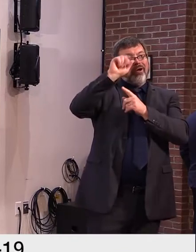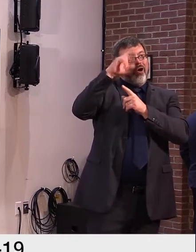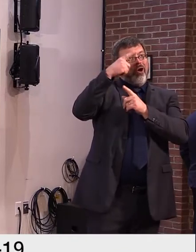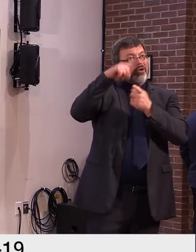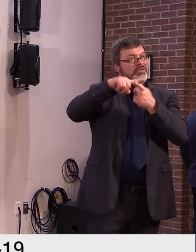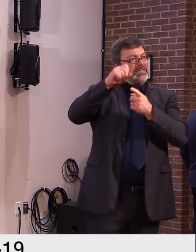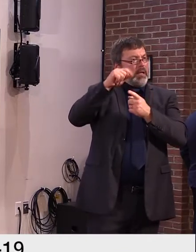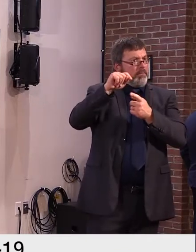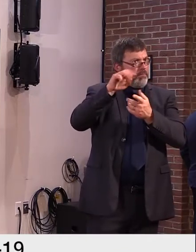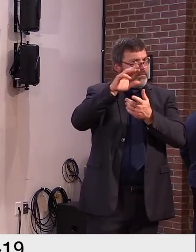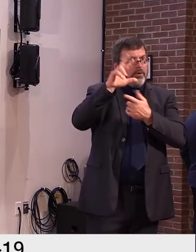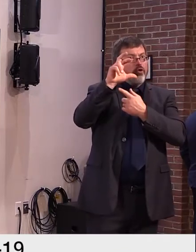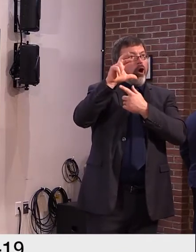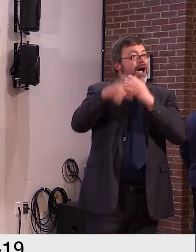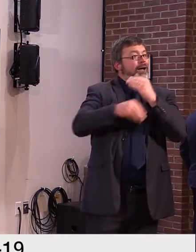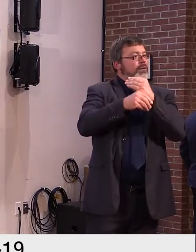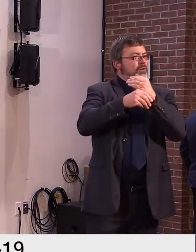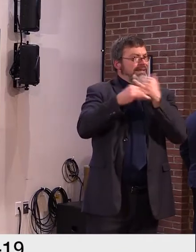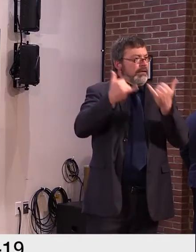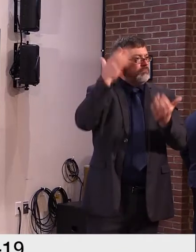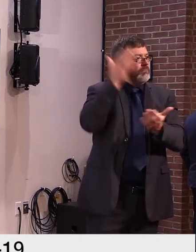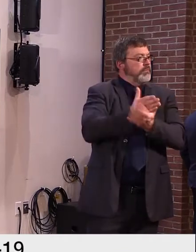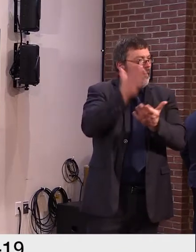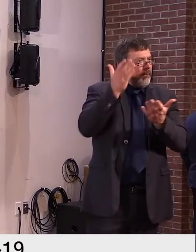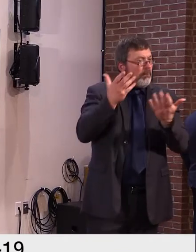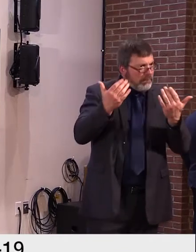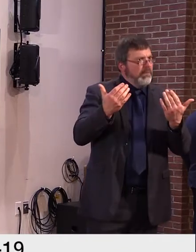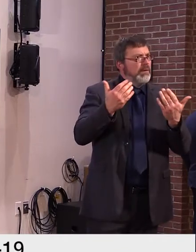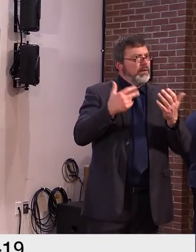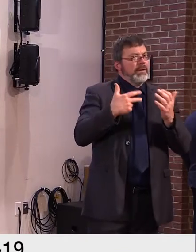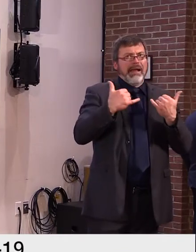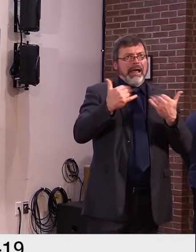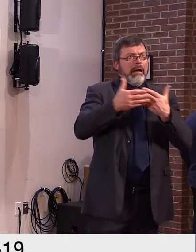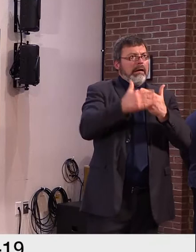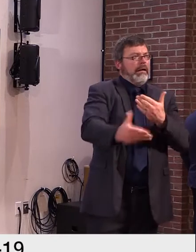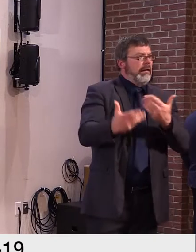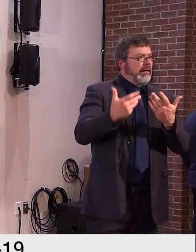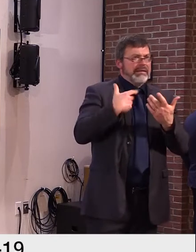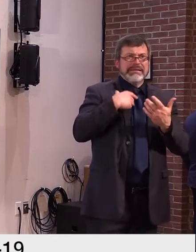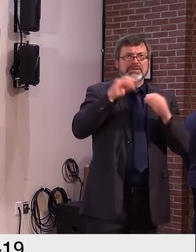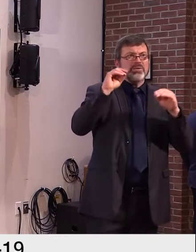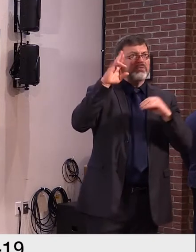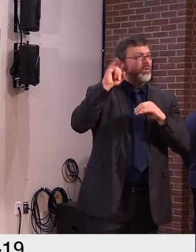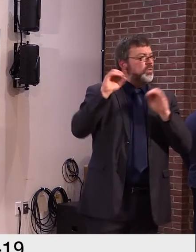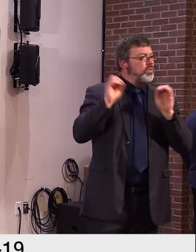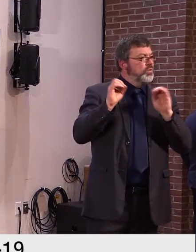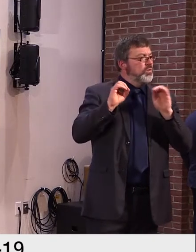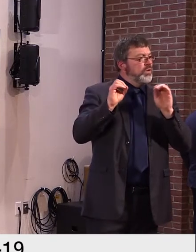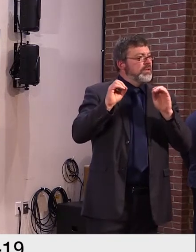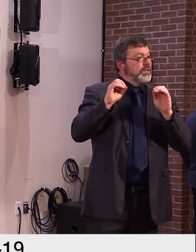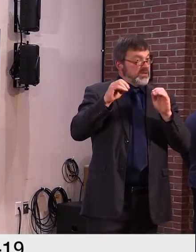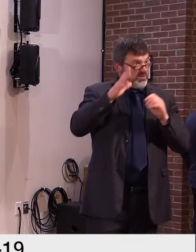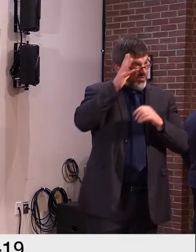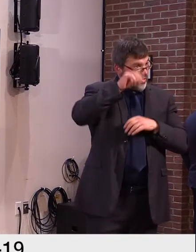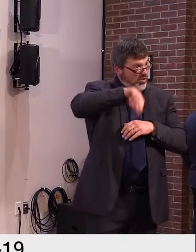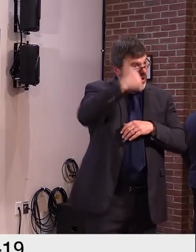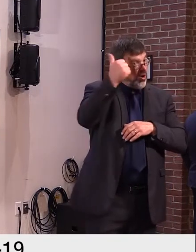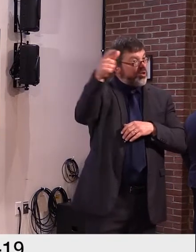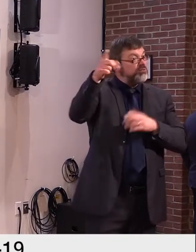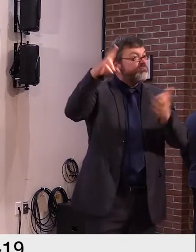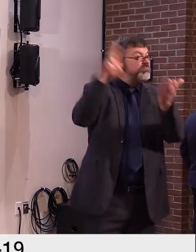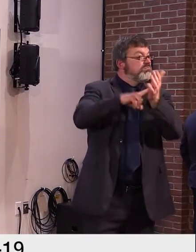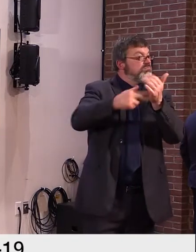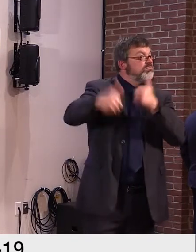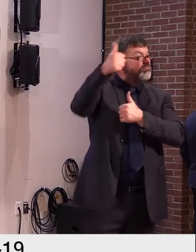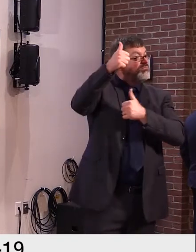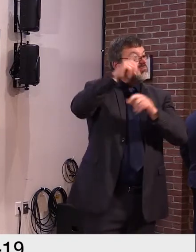on unemployment. Is there anything you can tell them about whether there will be another unemployment insurance supplement for sort of mid-October and